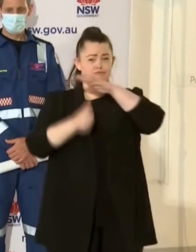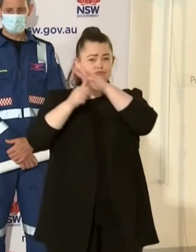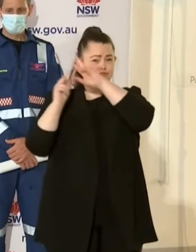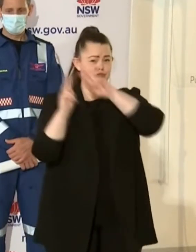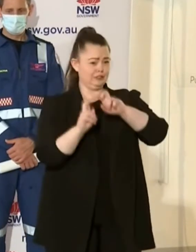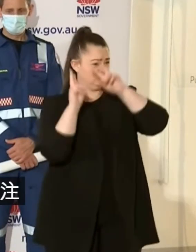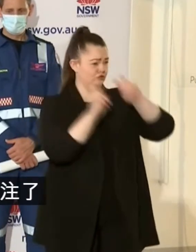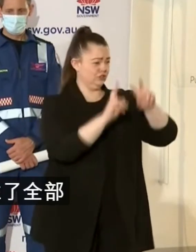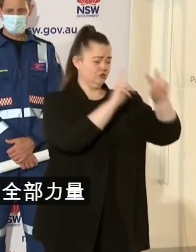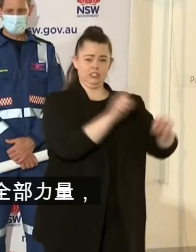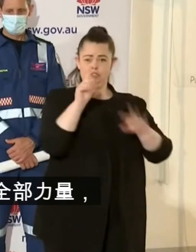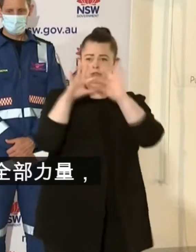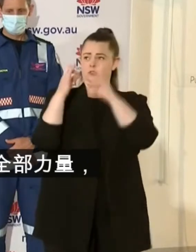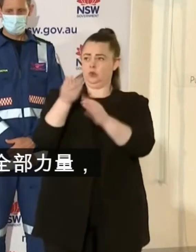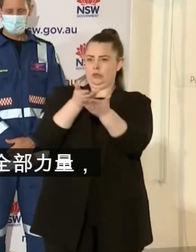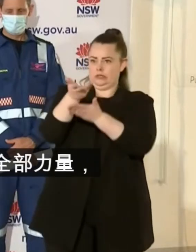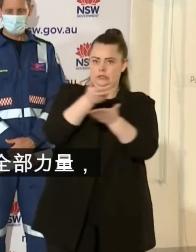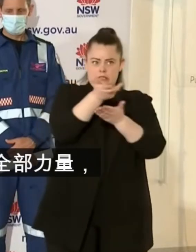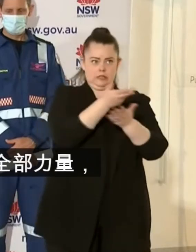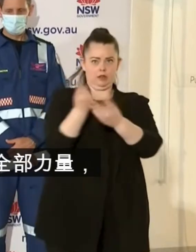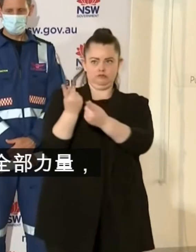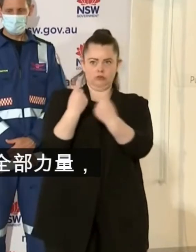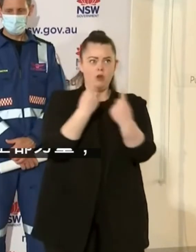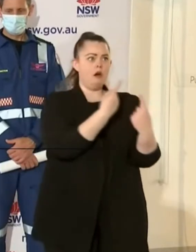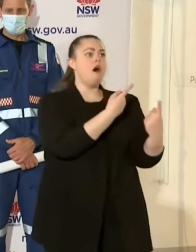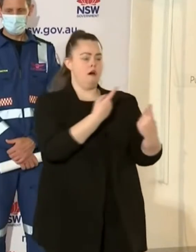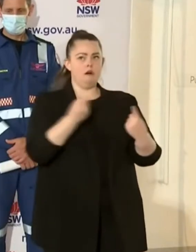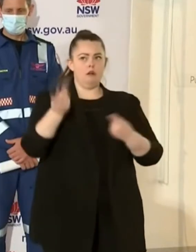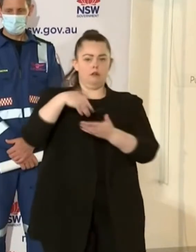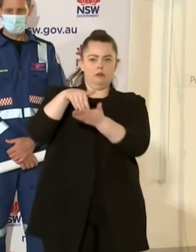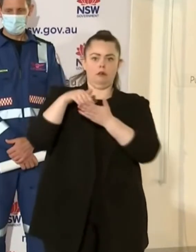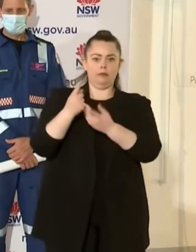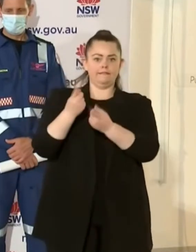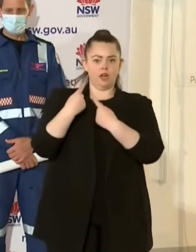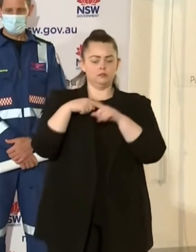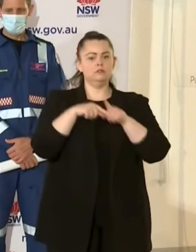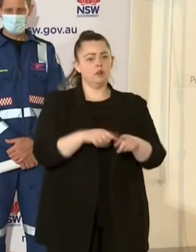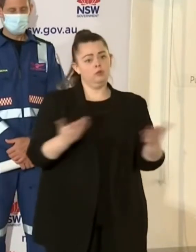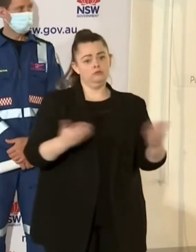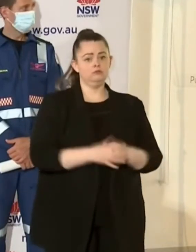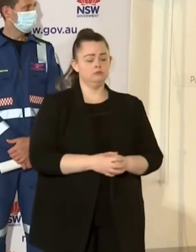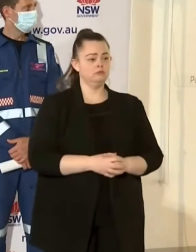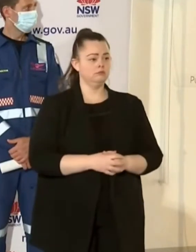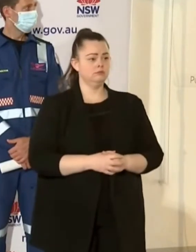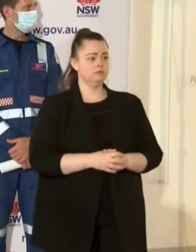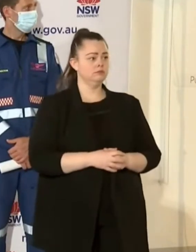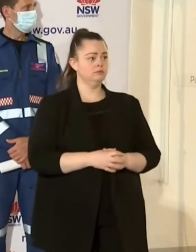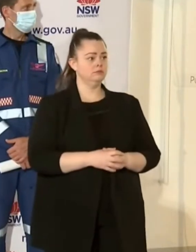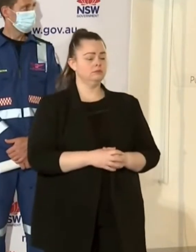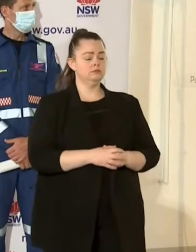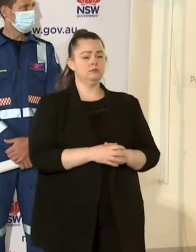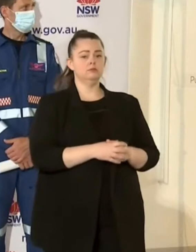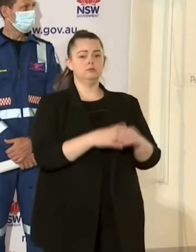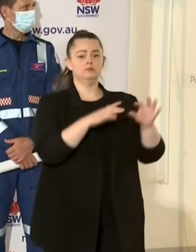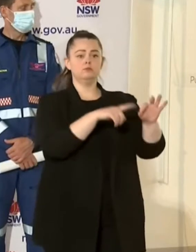those research institutes, and it's better to let us work through those issues with the research institutes. In the instance after